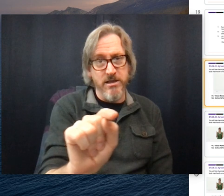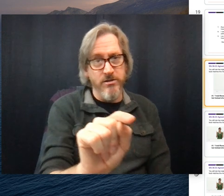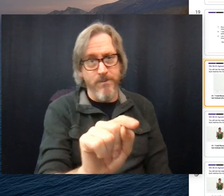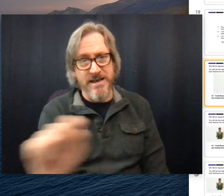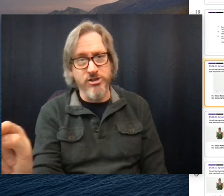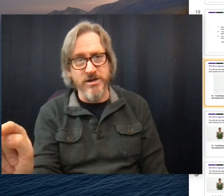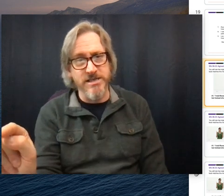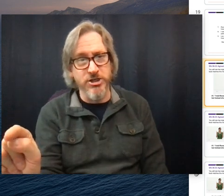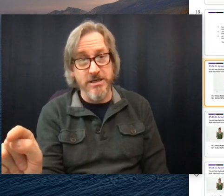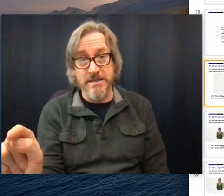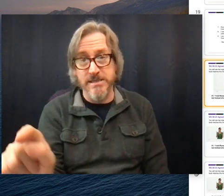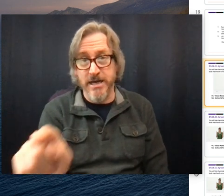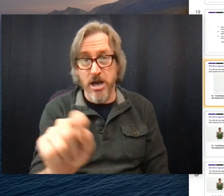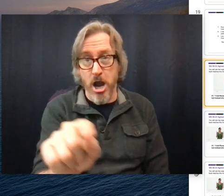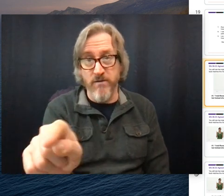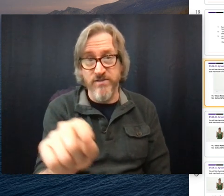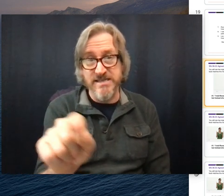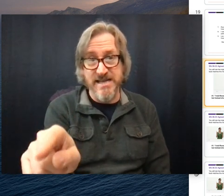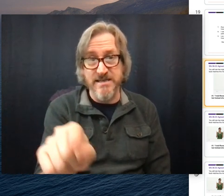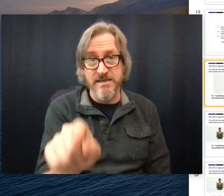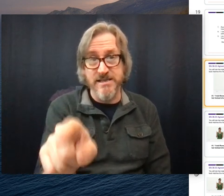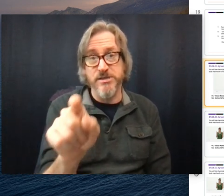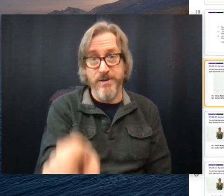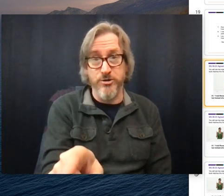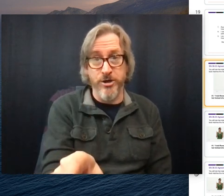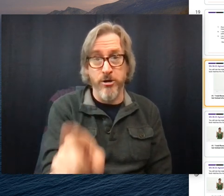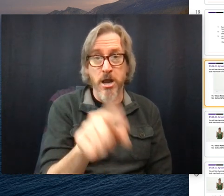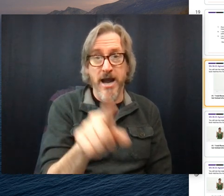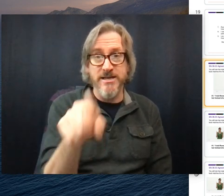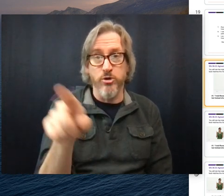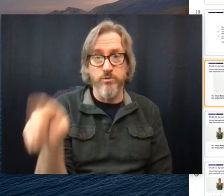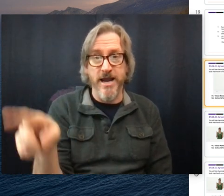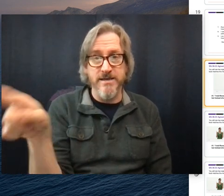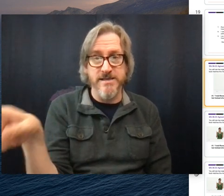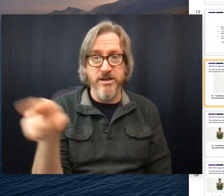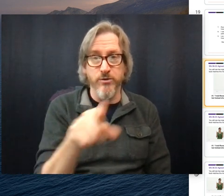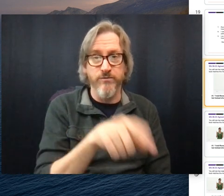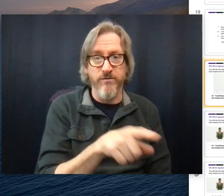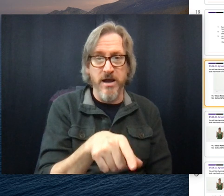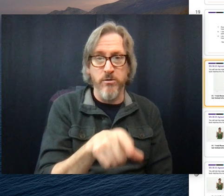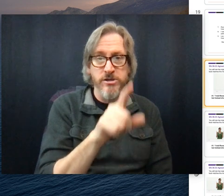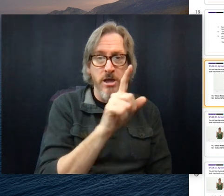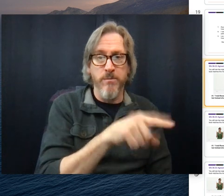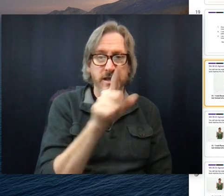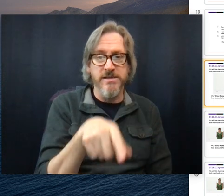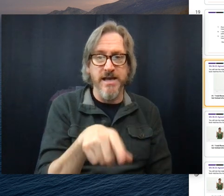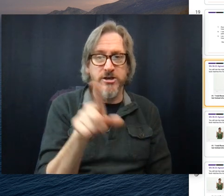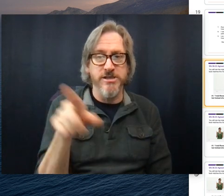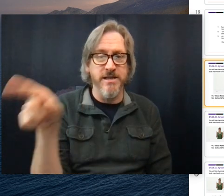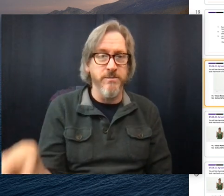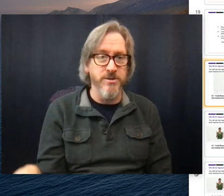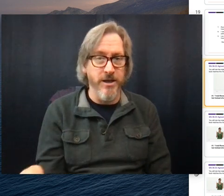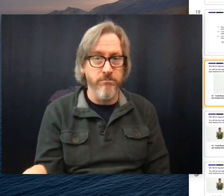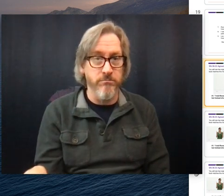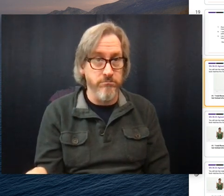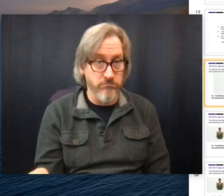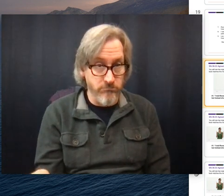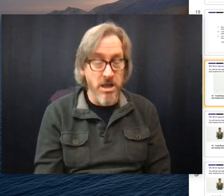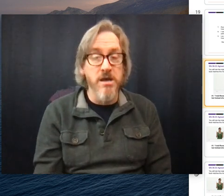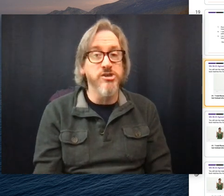is the best translation into sign of the sentence that's pictured here. I told Renee to send you the flowers, but instead she sent them to